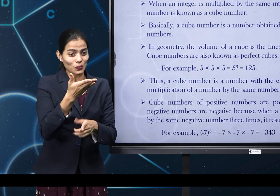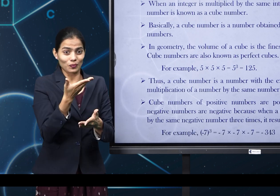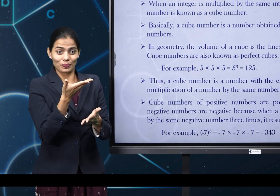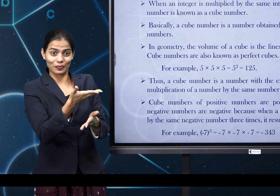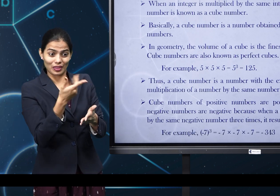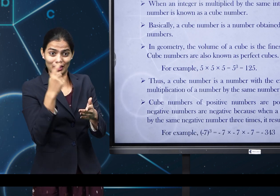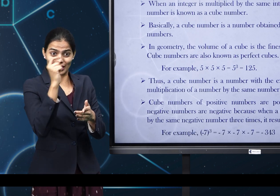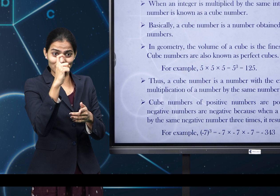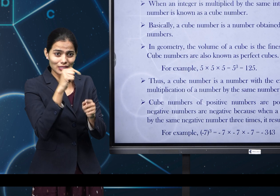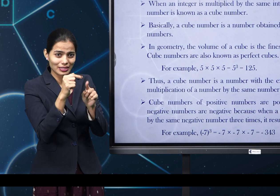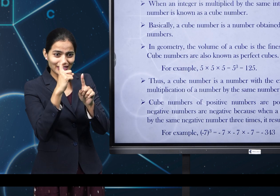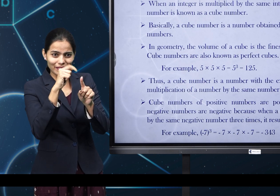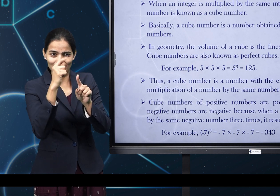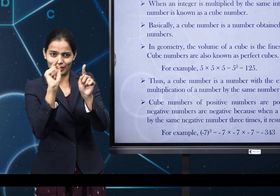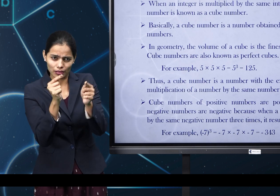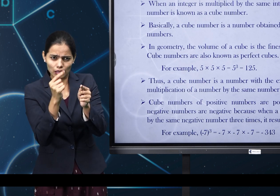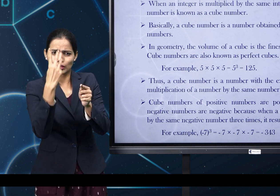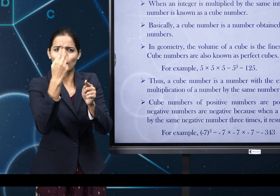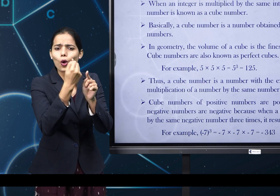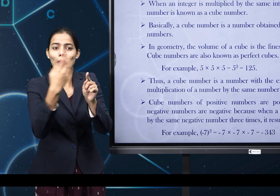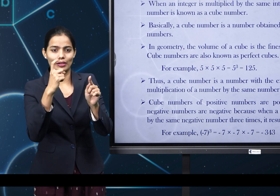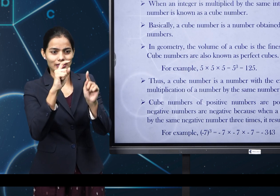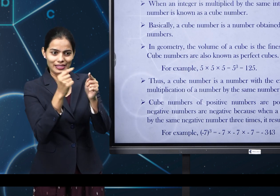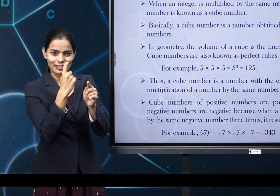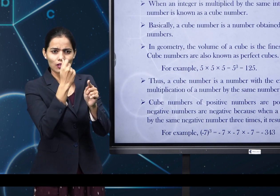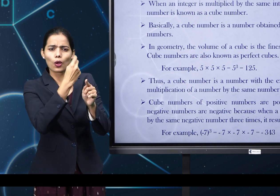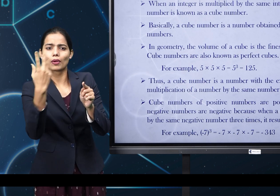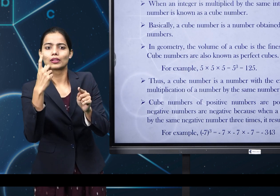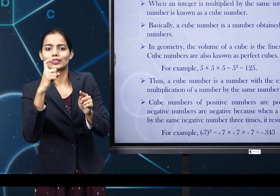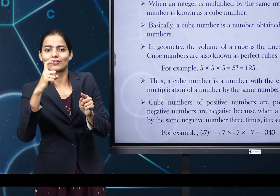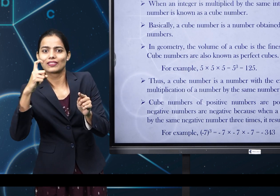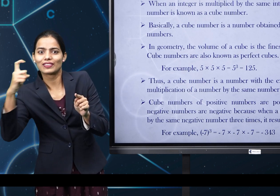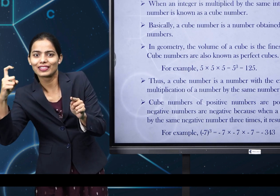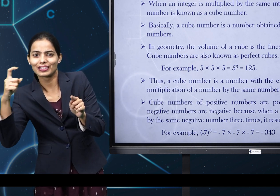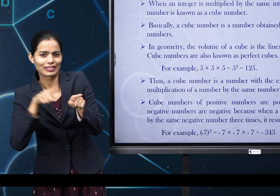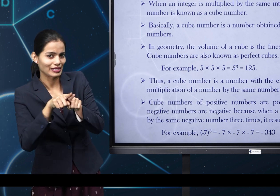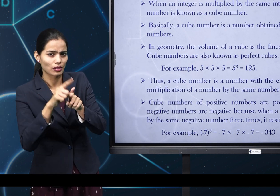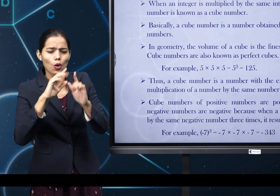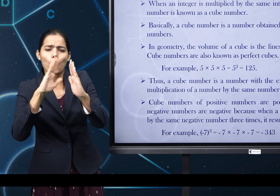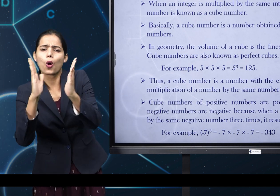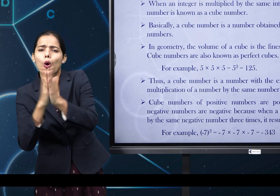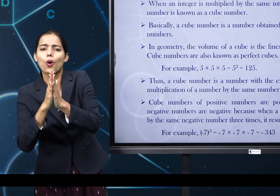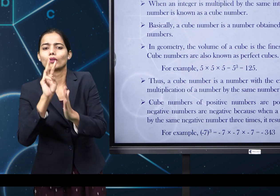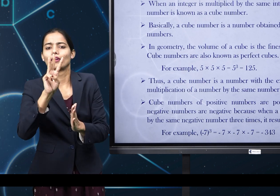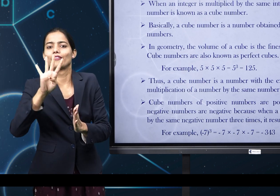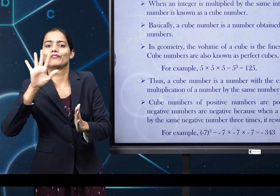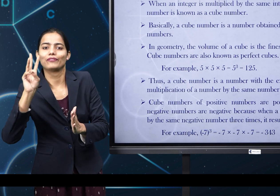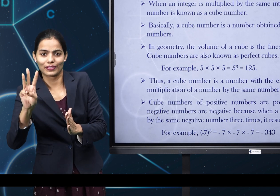For example, minus 7 cube is equal to minus 7 into minus 7 into minus 7 is equal to